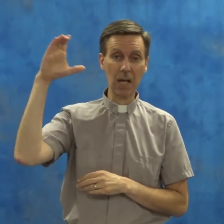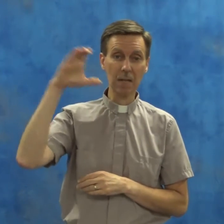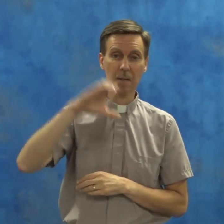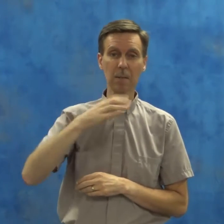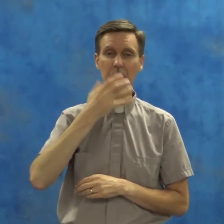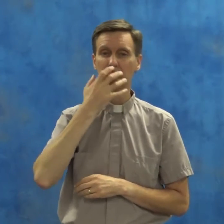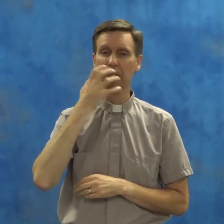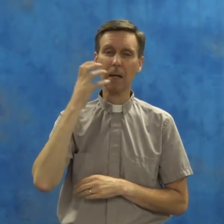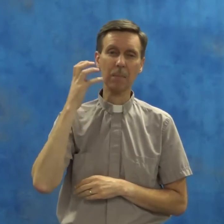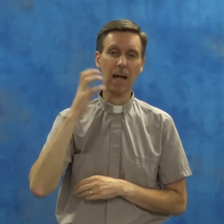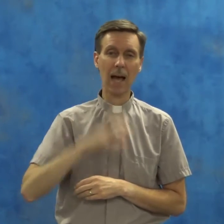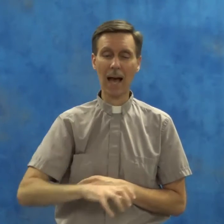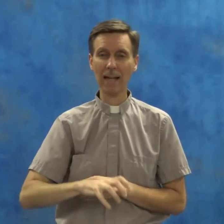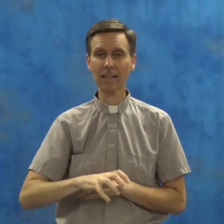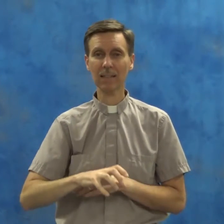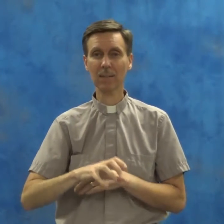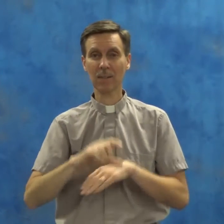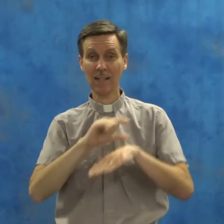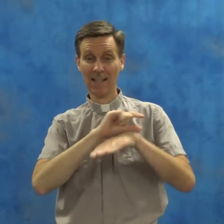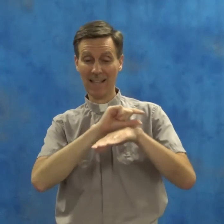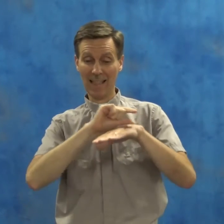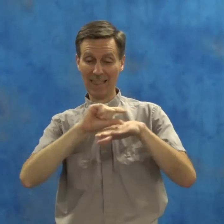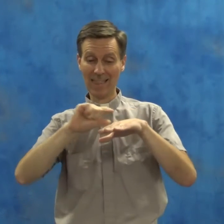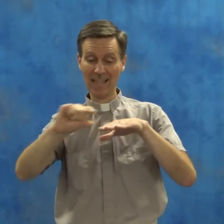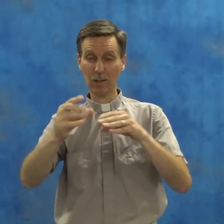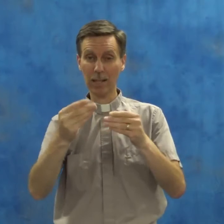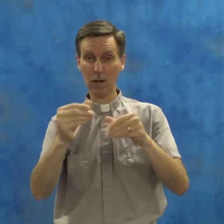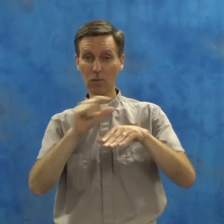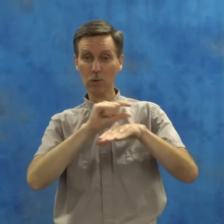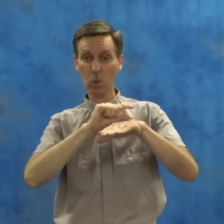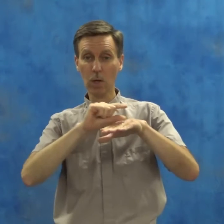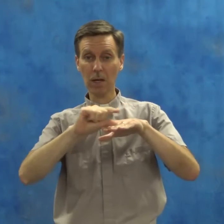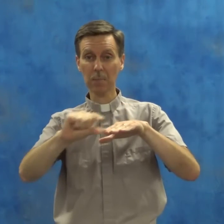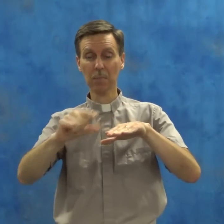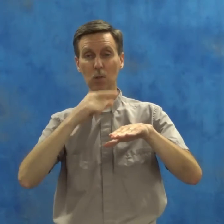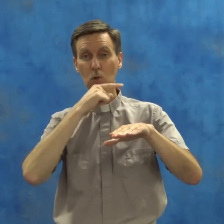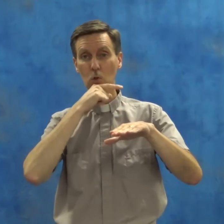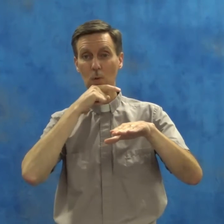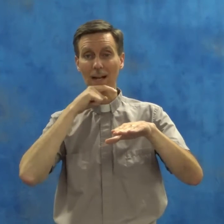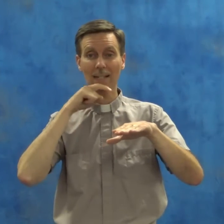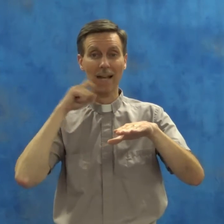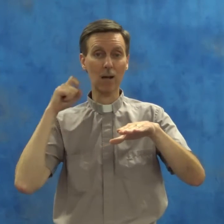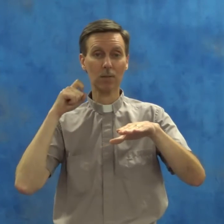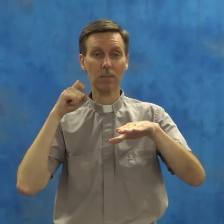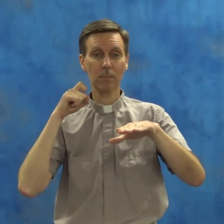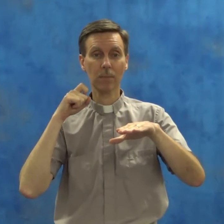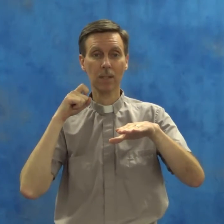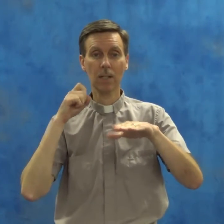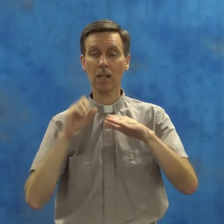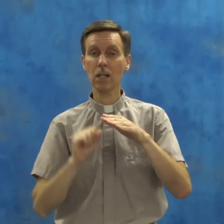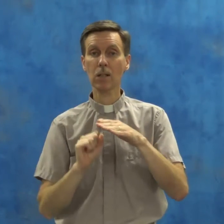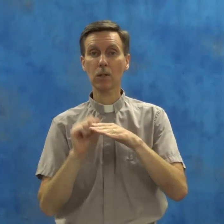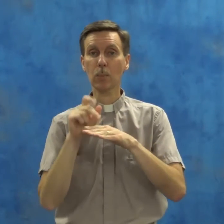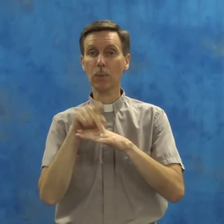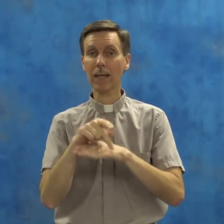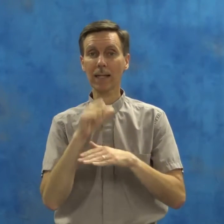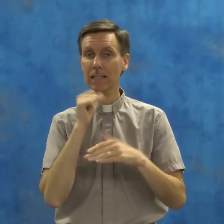sun becomes hot. That thin layer of soil dries out. The plant does